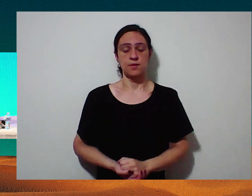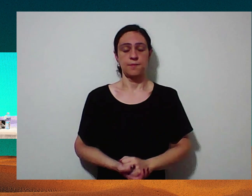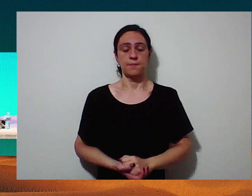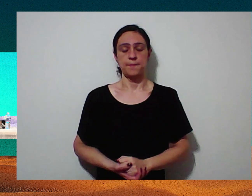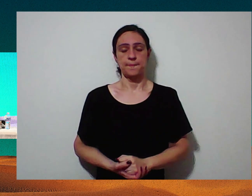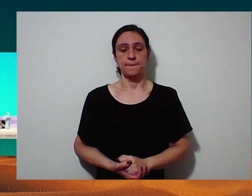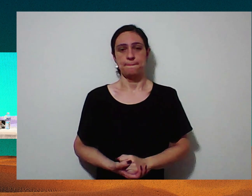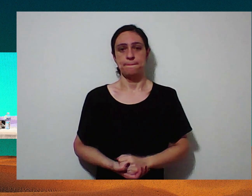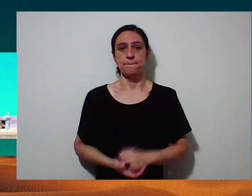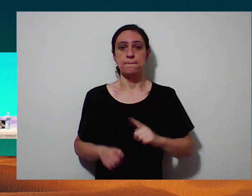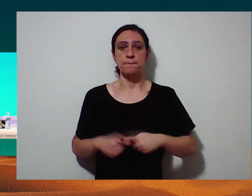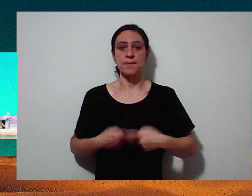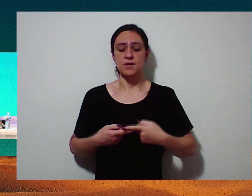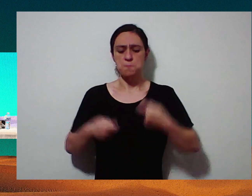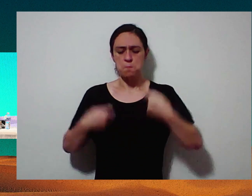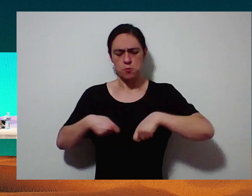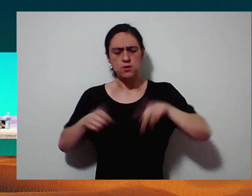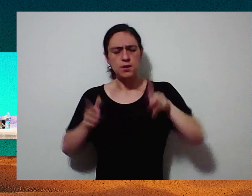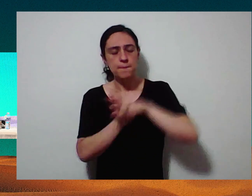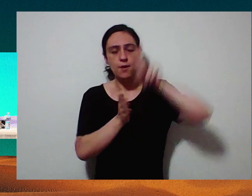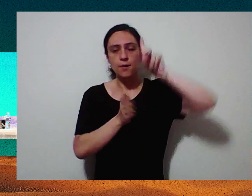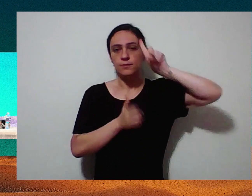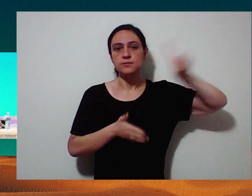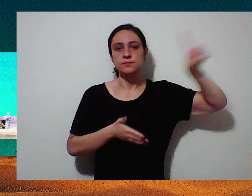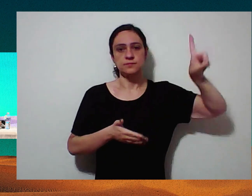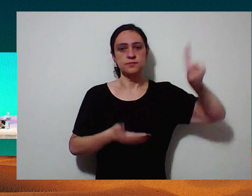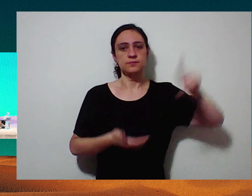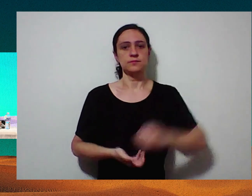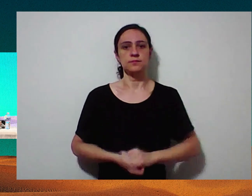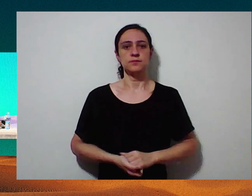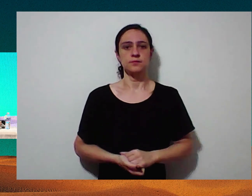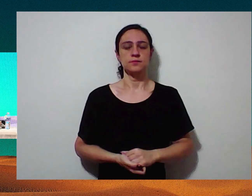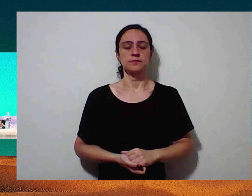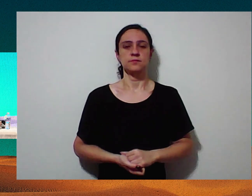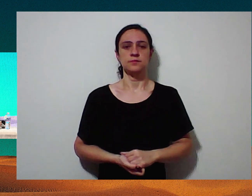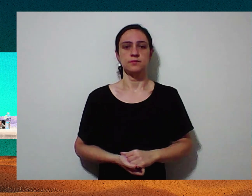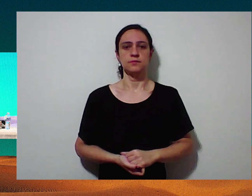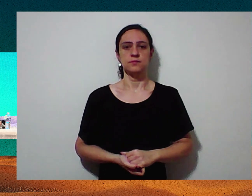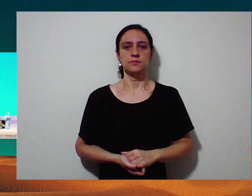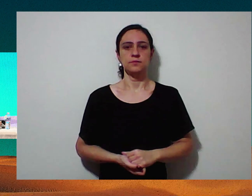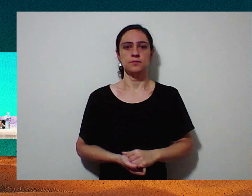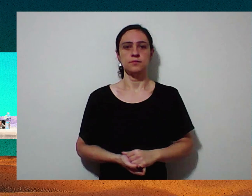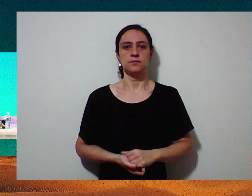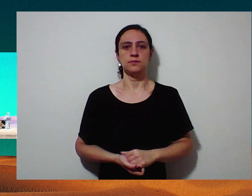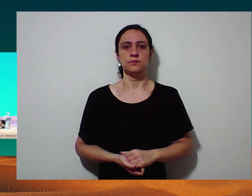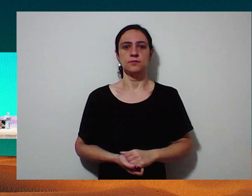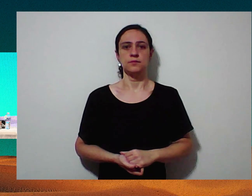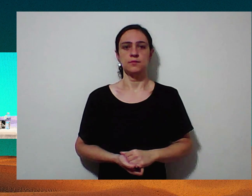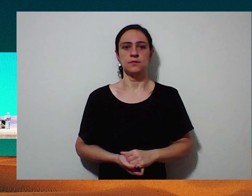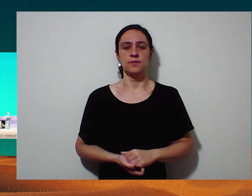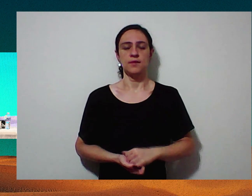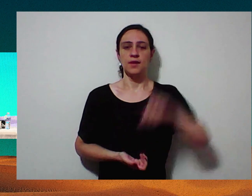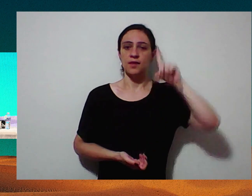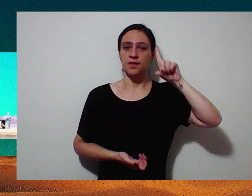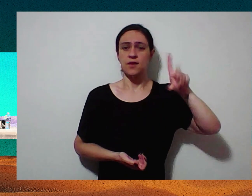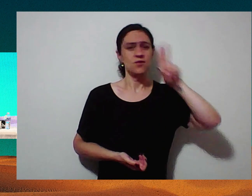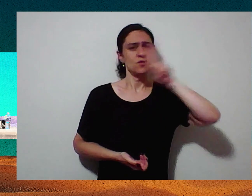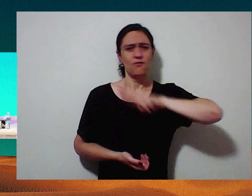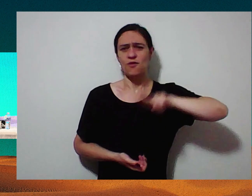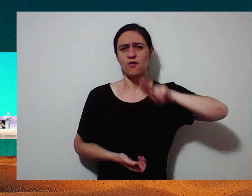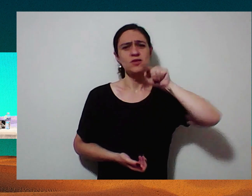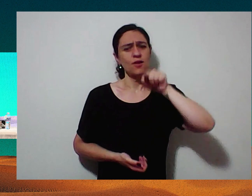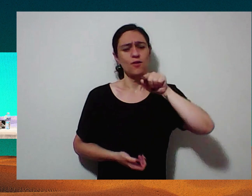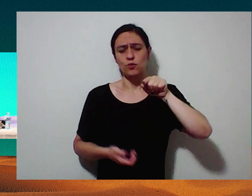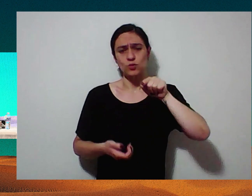é dele. But the power is His. Ele não usa você como combustível. He does not use you as a